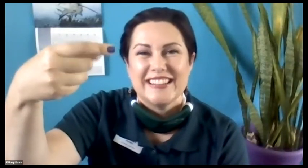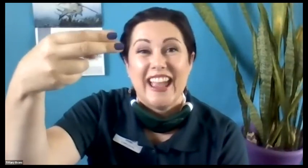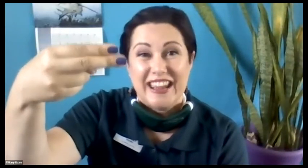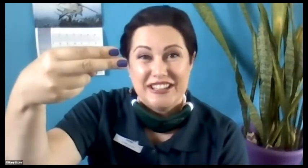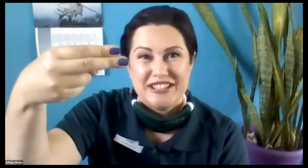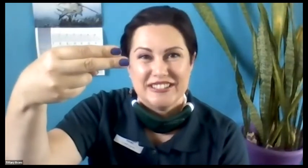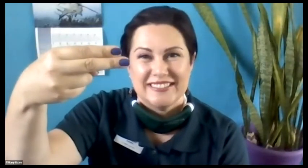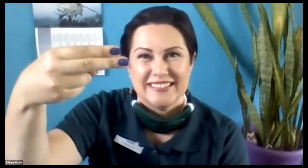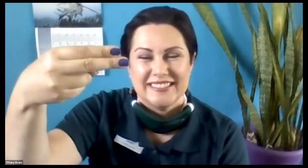H,